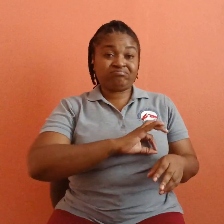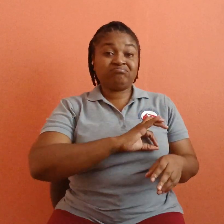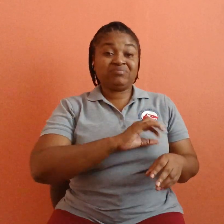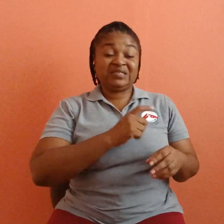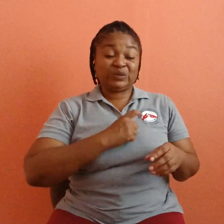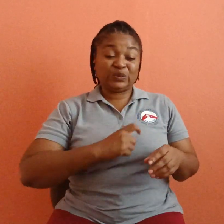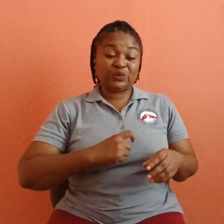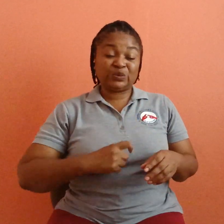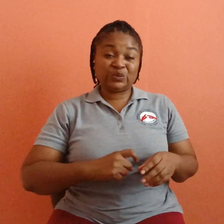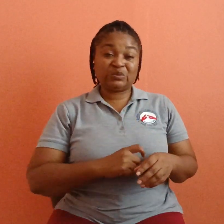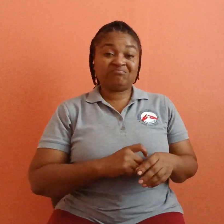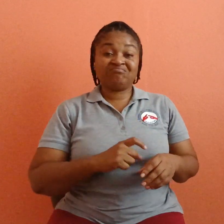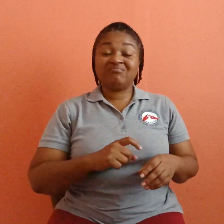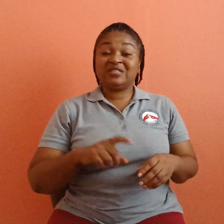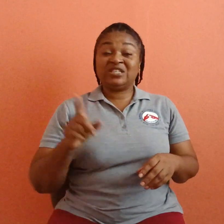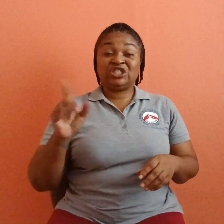She didn't ask for that, but I did it.